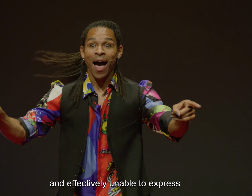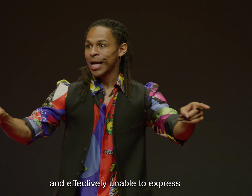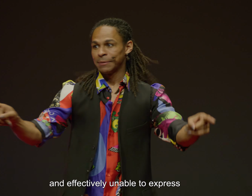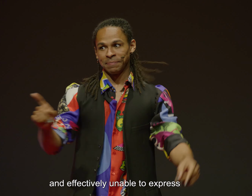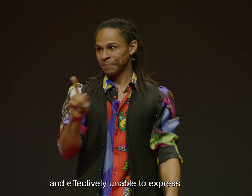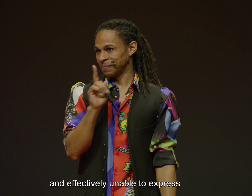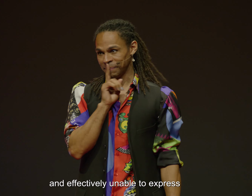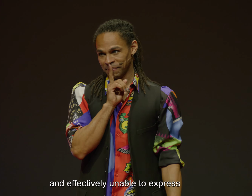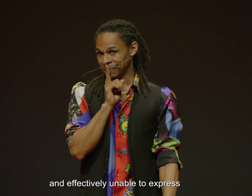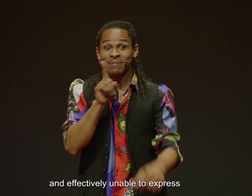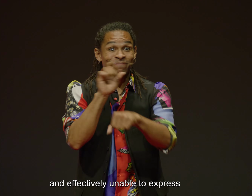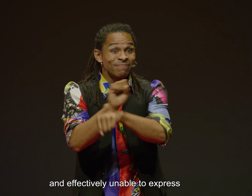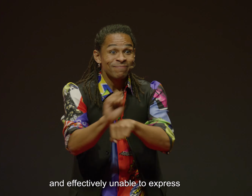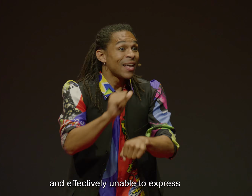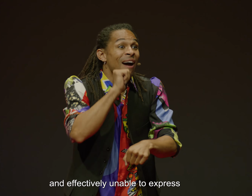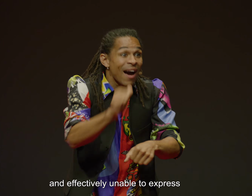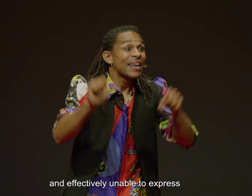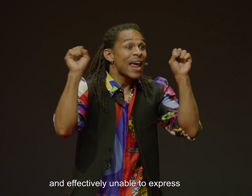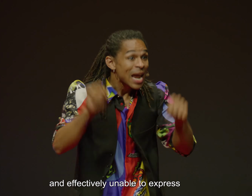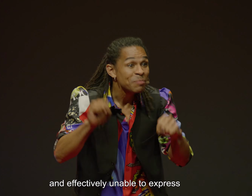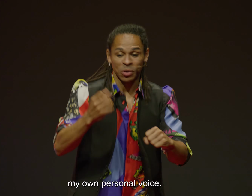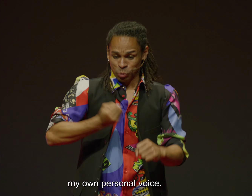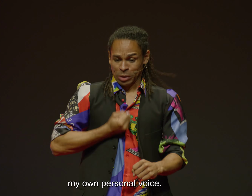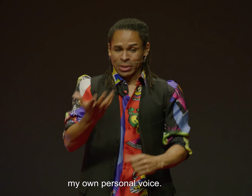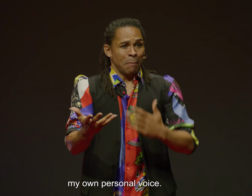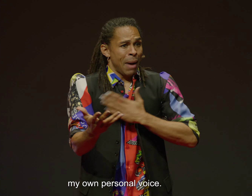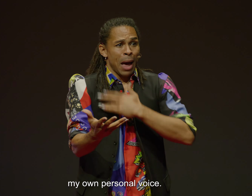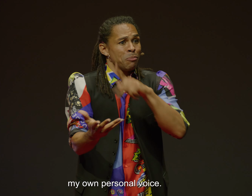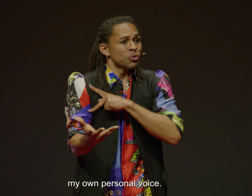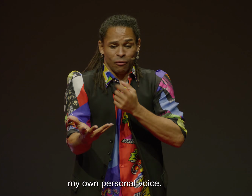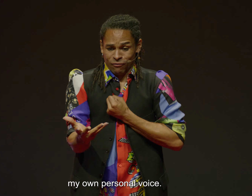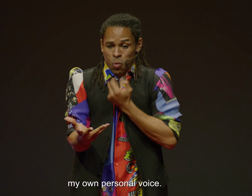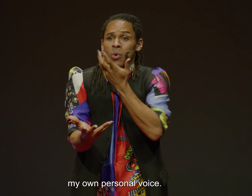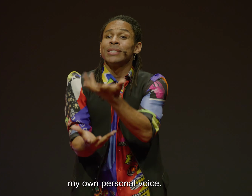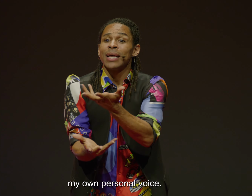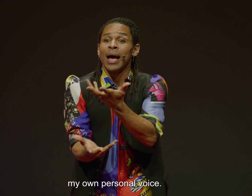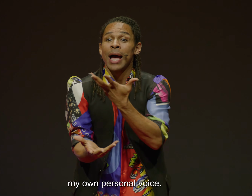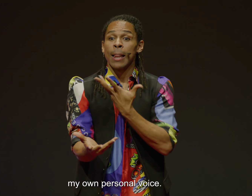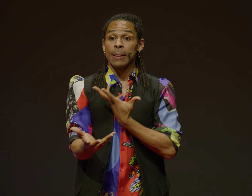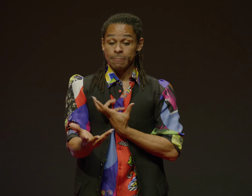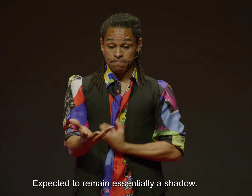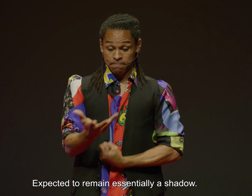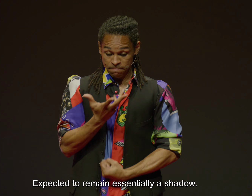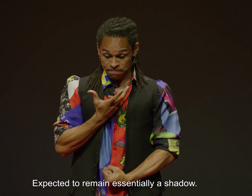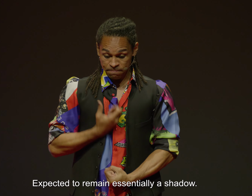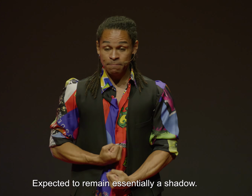and effectively unable to express my own personal voice. Expected